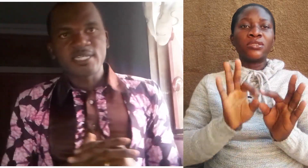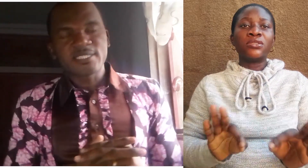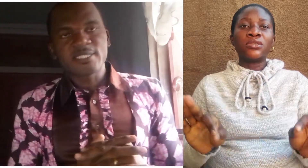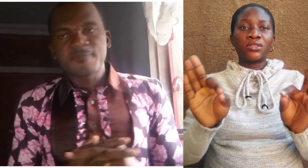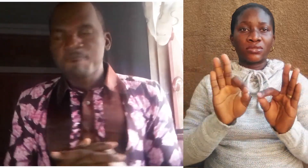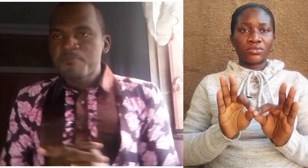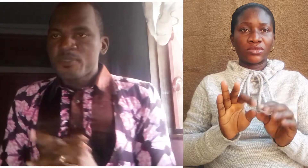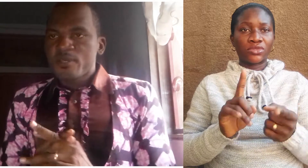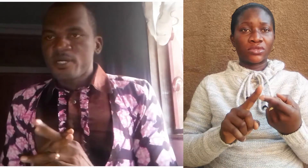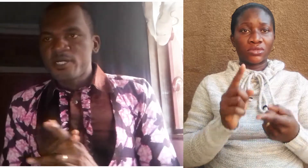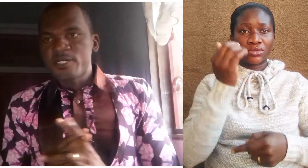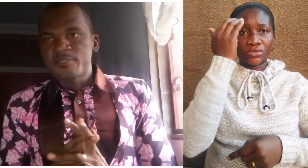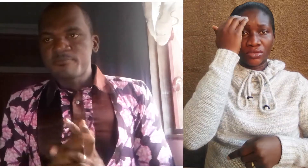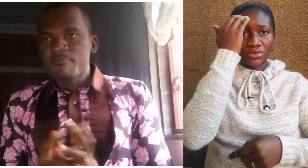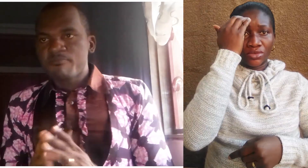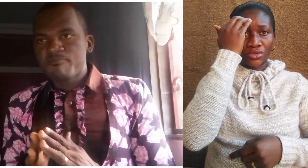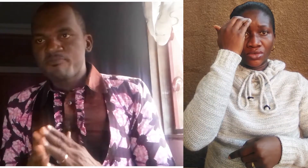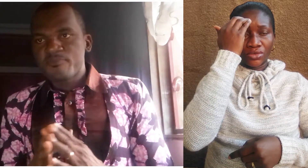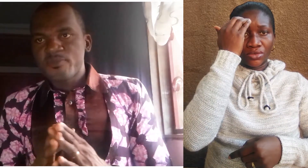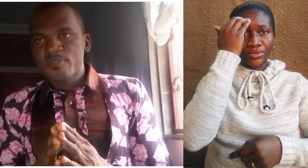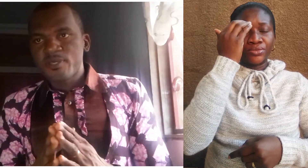underline that uh,